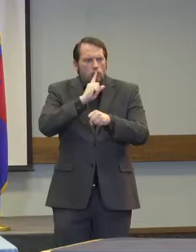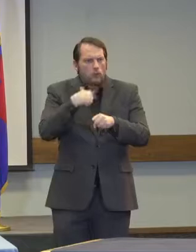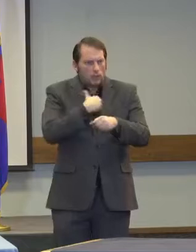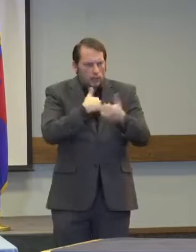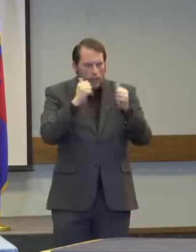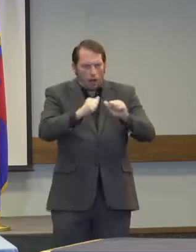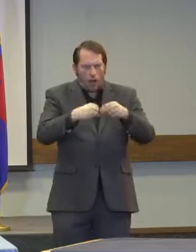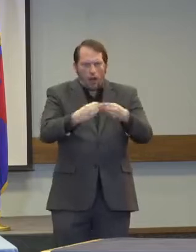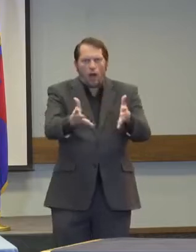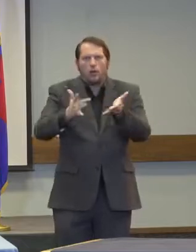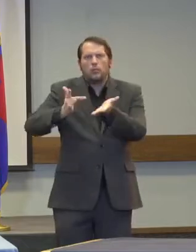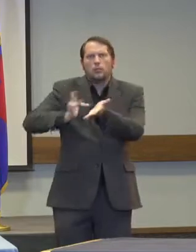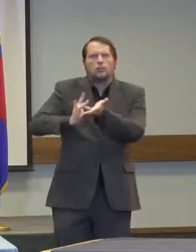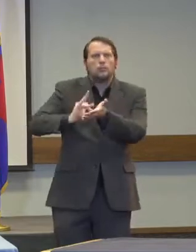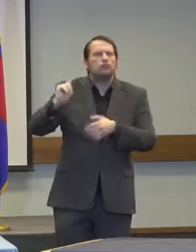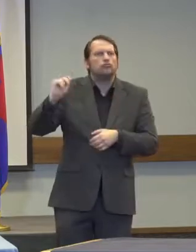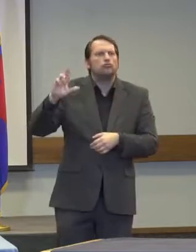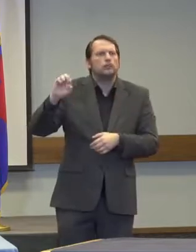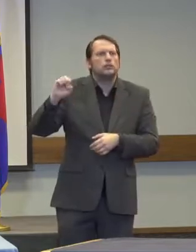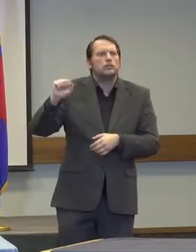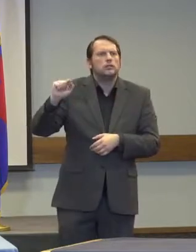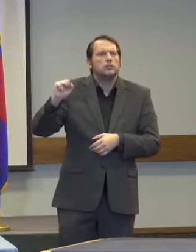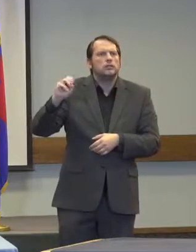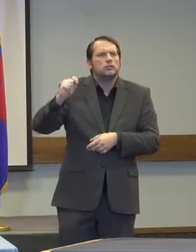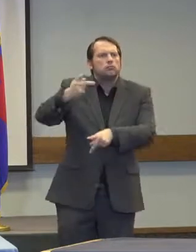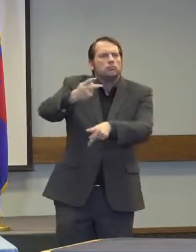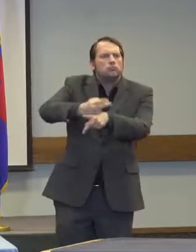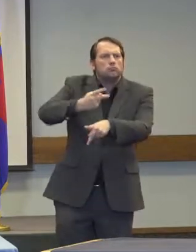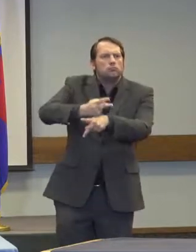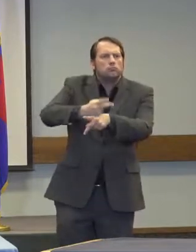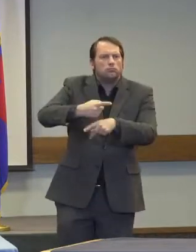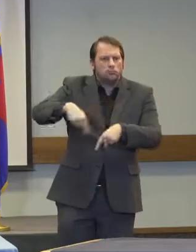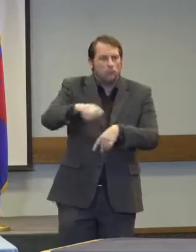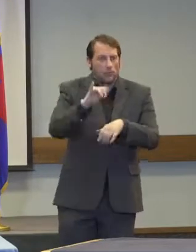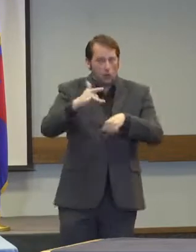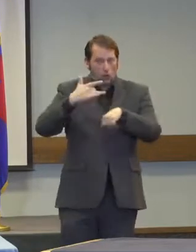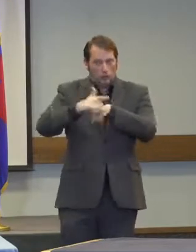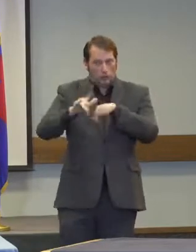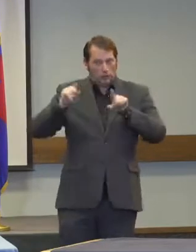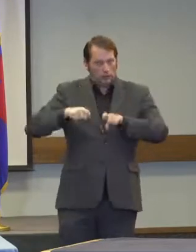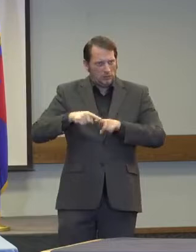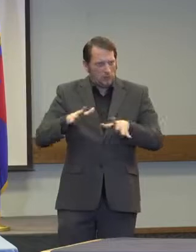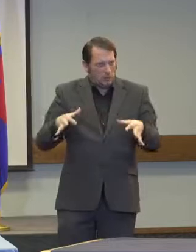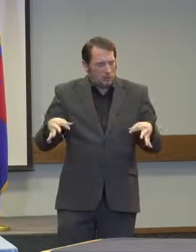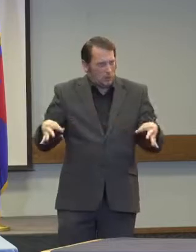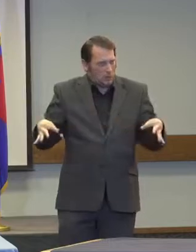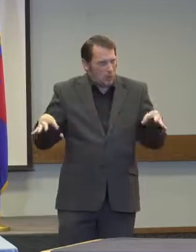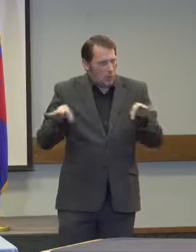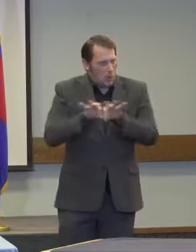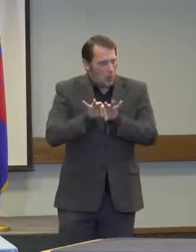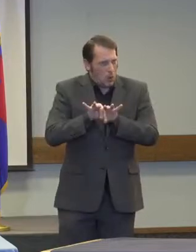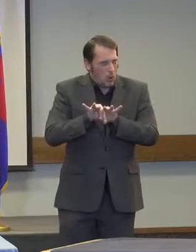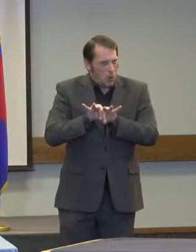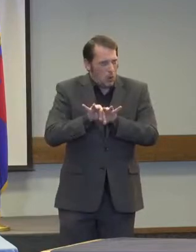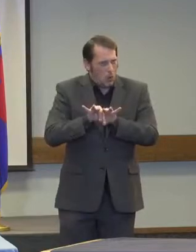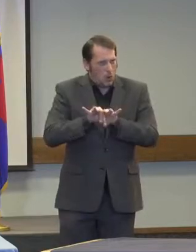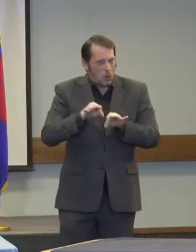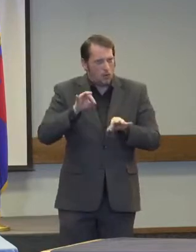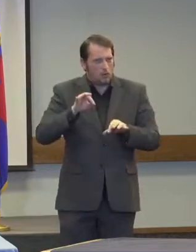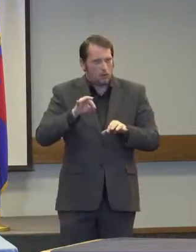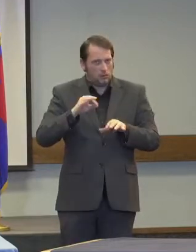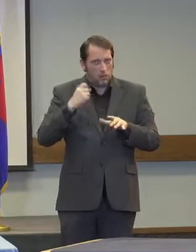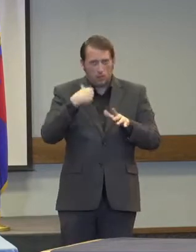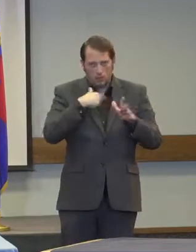early testing would be important because we could identify cases earlier so that we could get people quarantined and isolated at a quicker time,